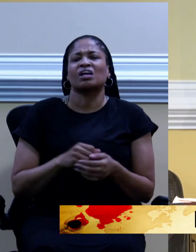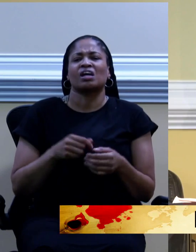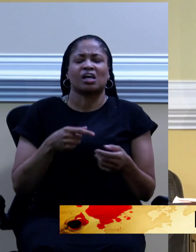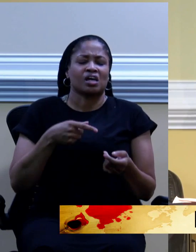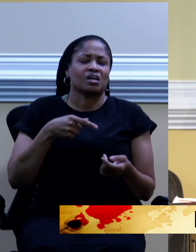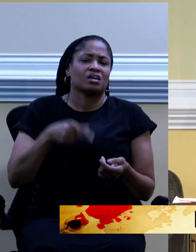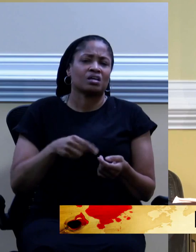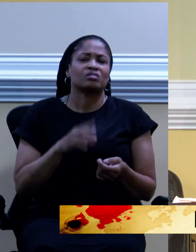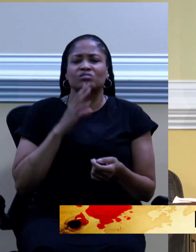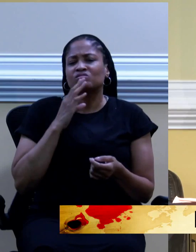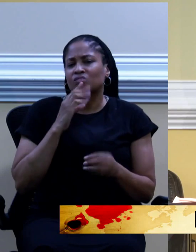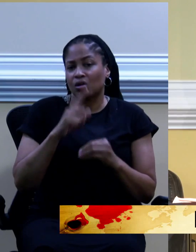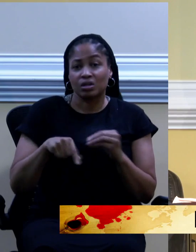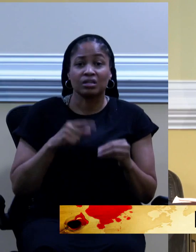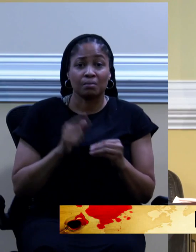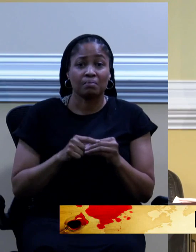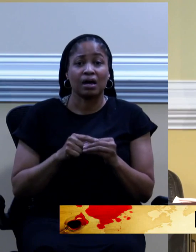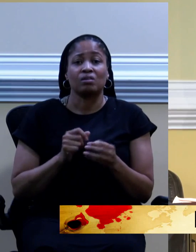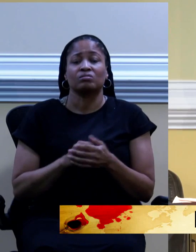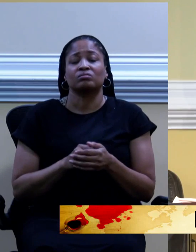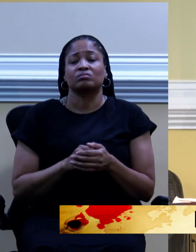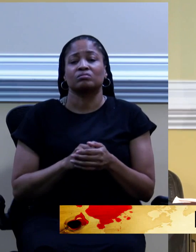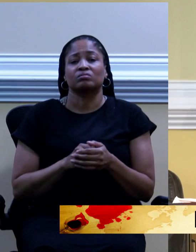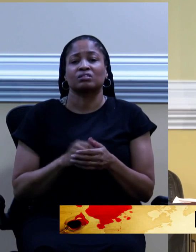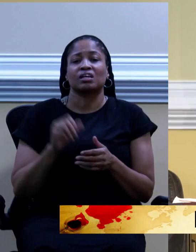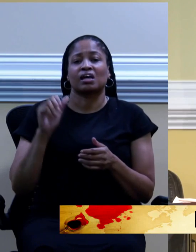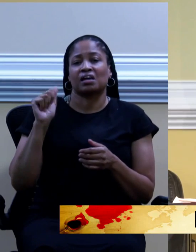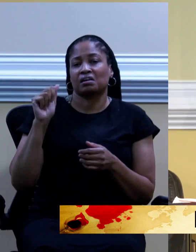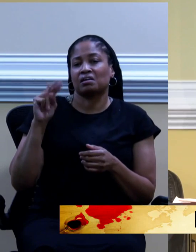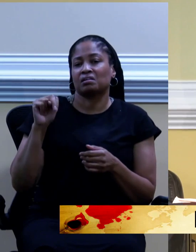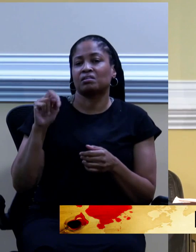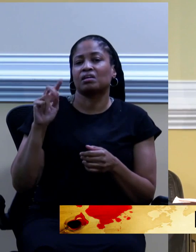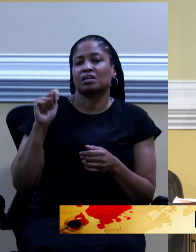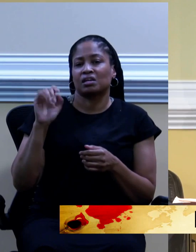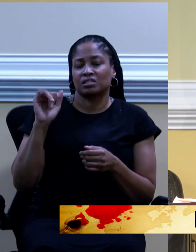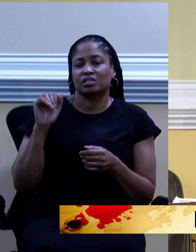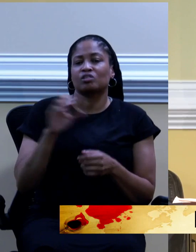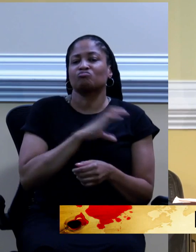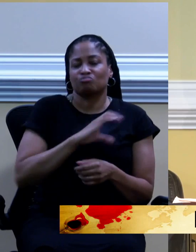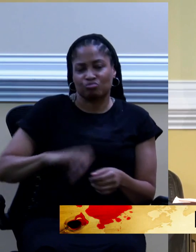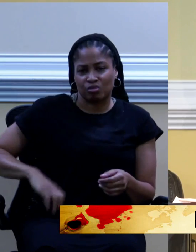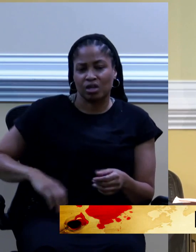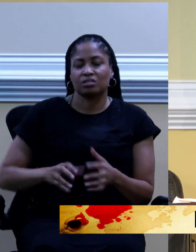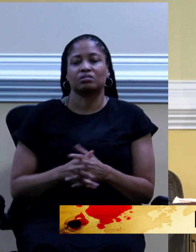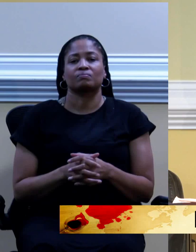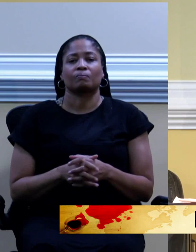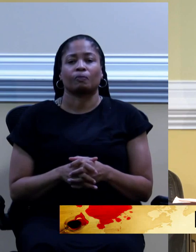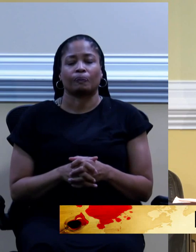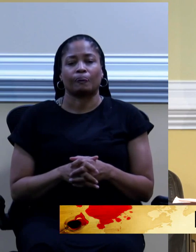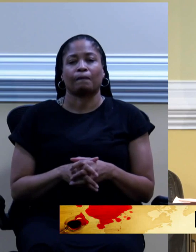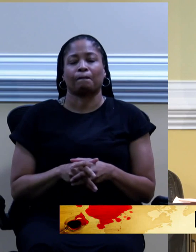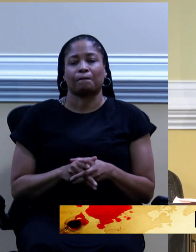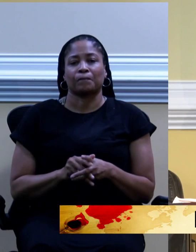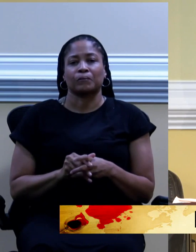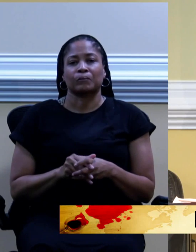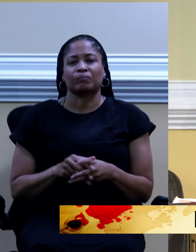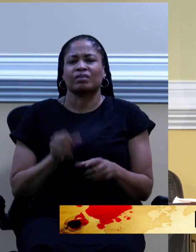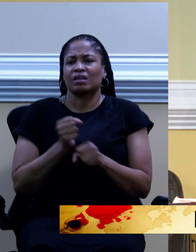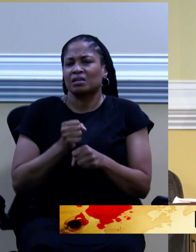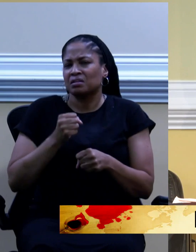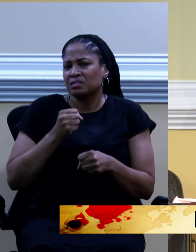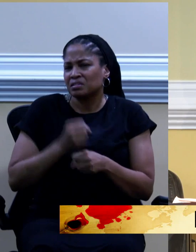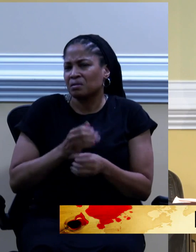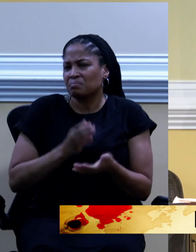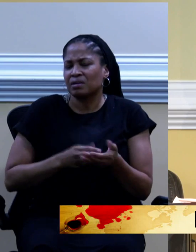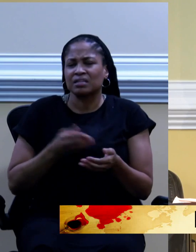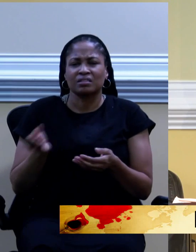make a covenant with the people in Jerusalem. And confirm are two different things, aren't they? To make something is to bring it